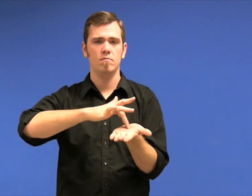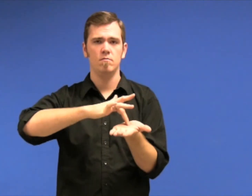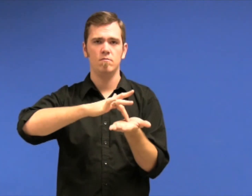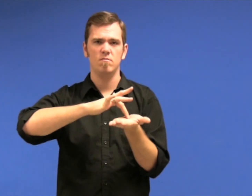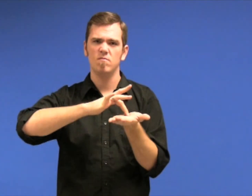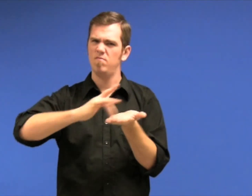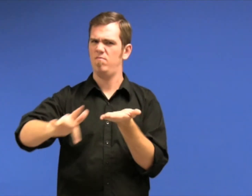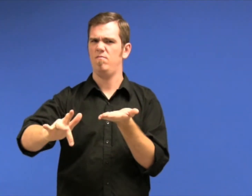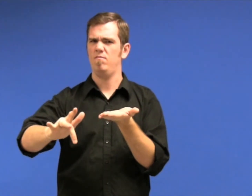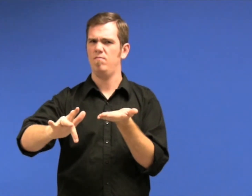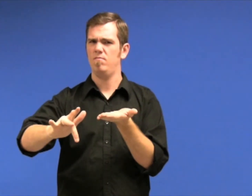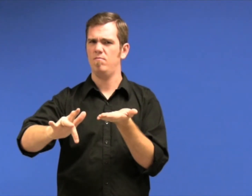Rude.